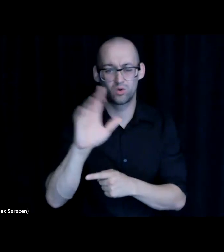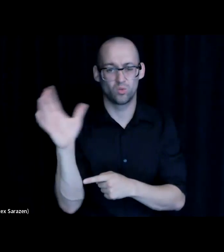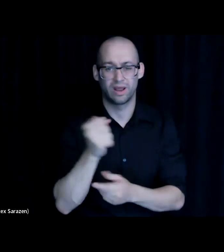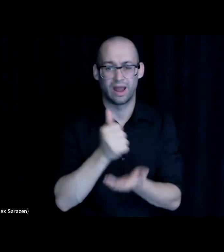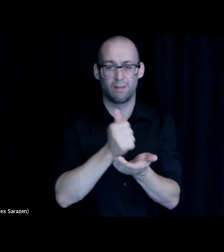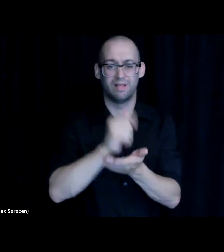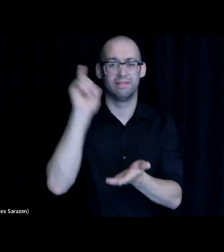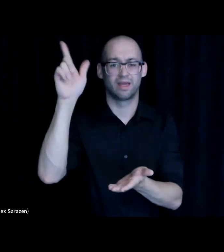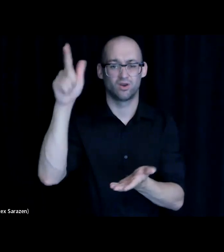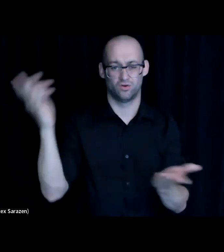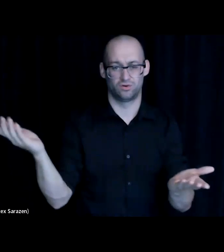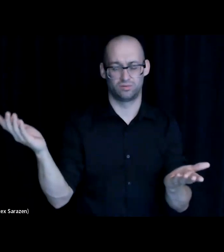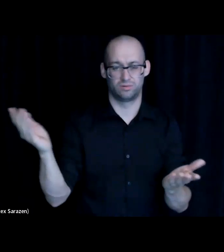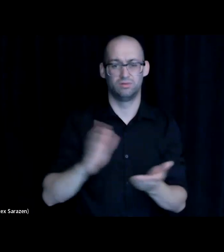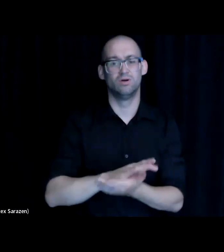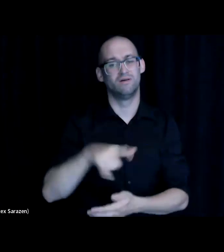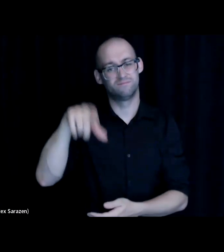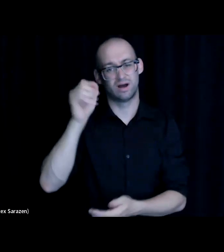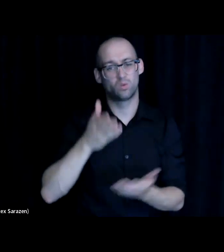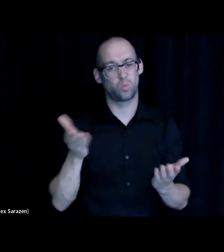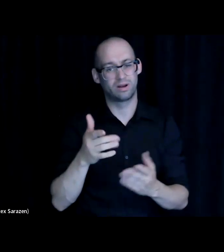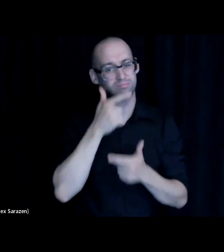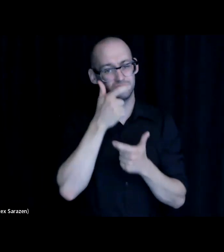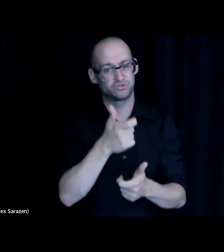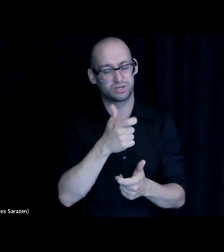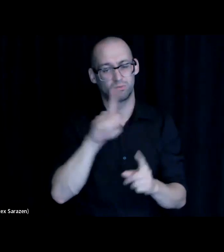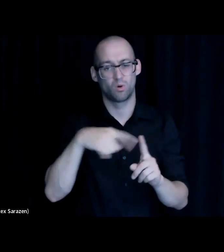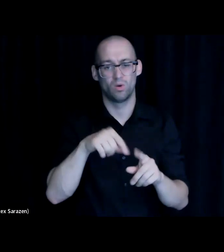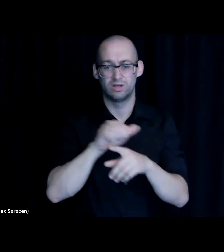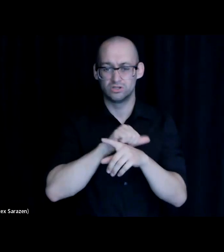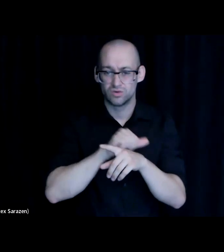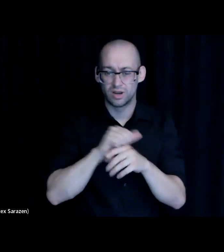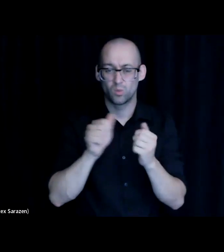we found, interestingly, is when we start doing these trainings with students,